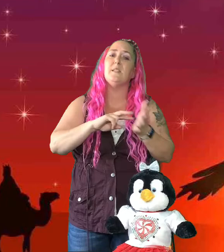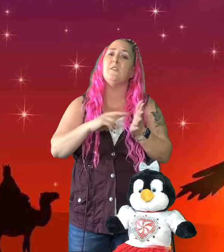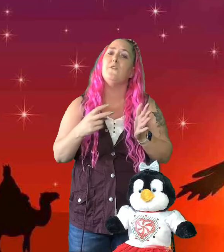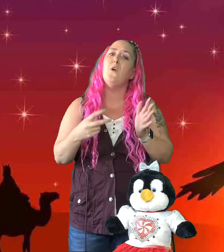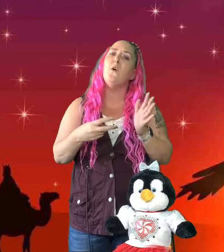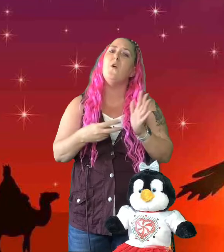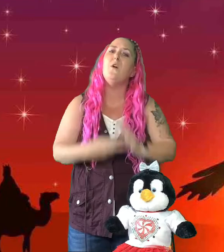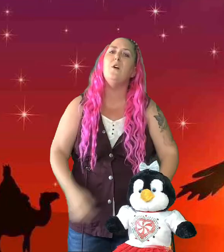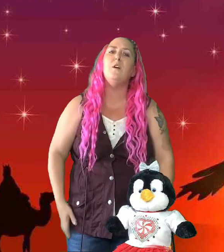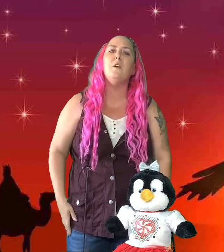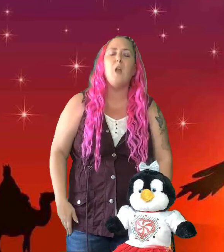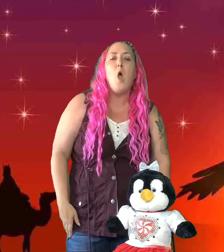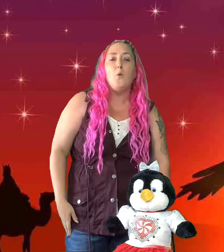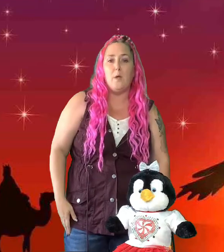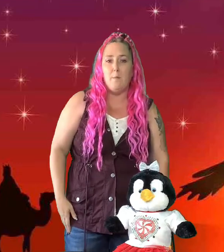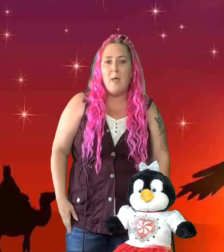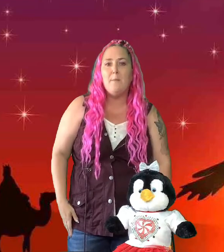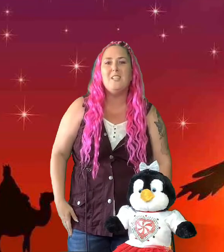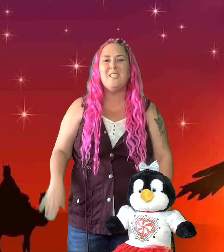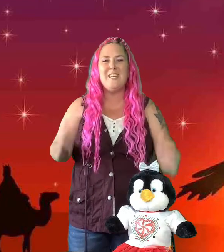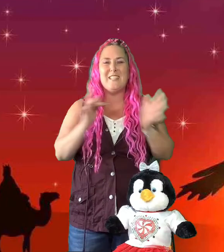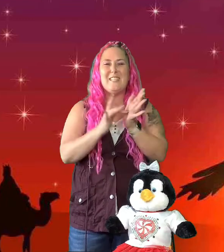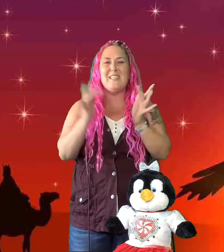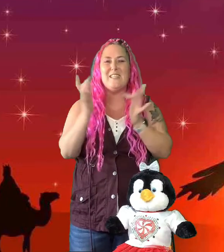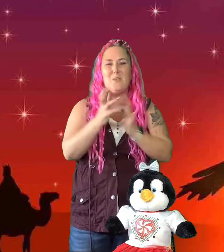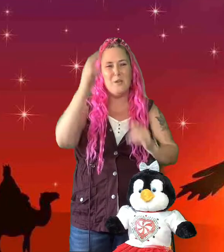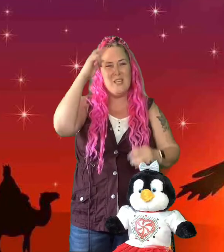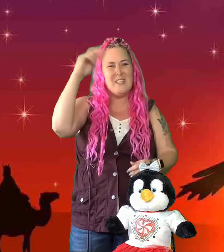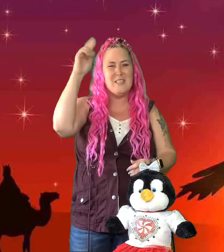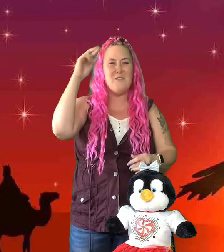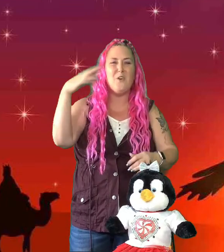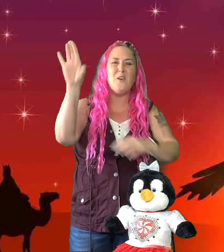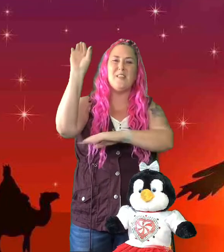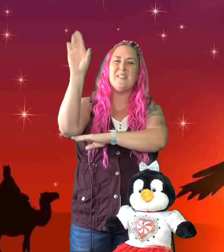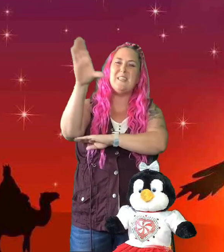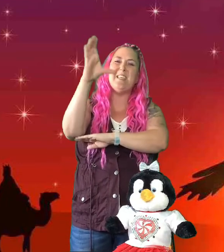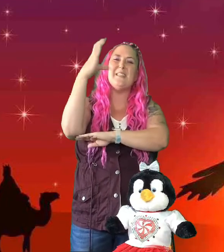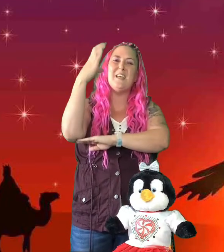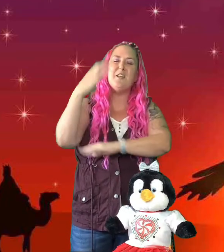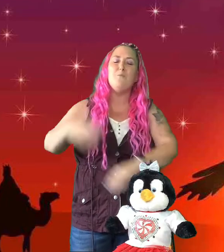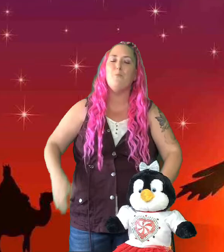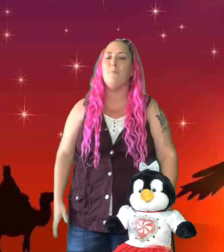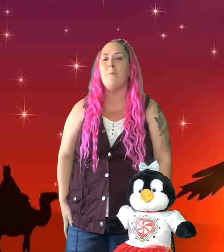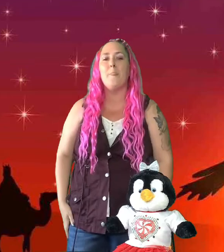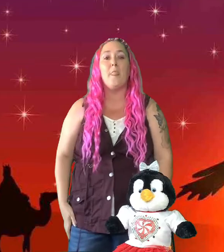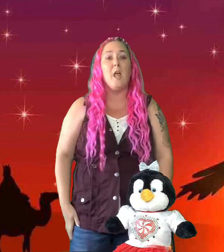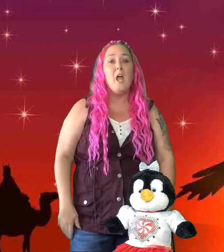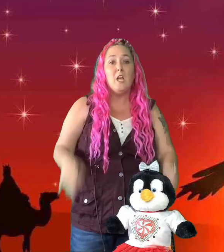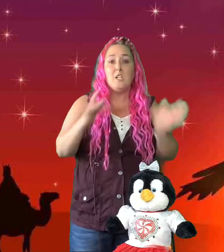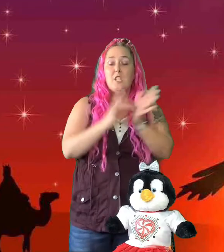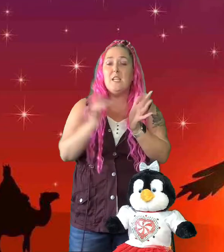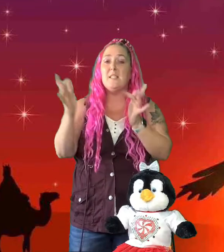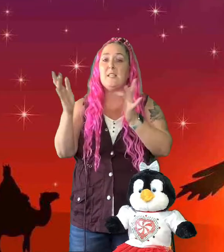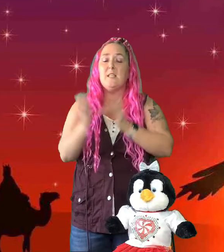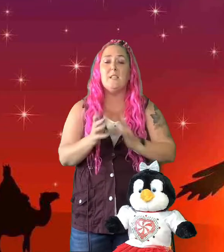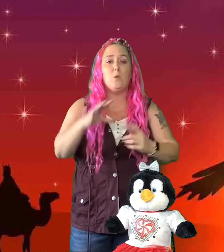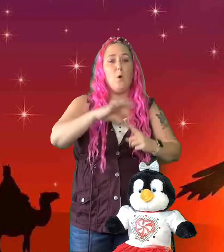for. Remember, Jesus is the reason for the season. Jesus is the one